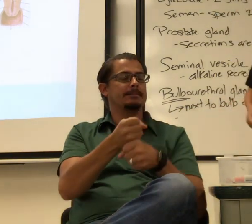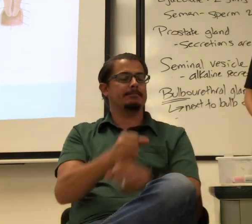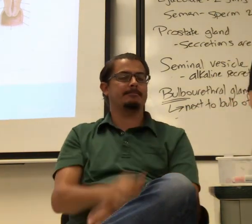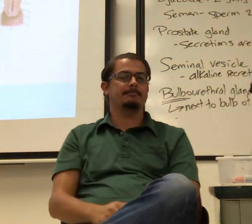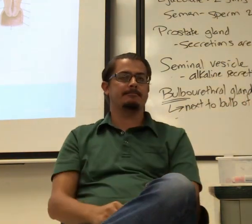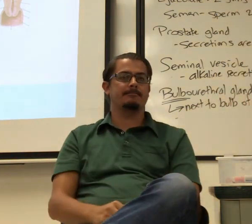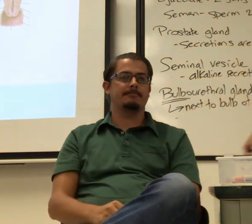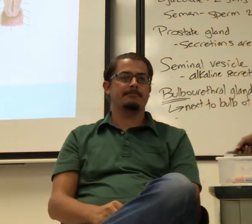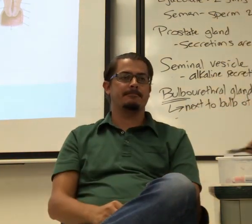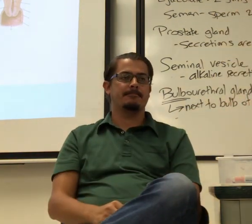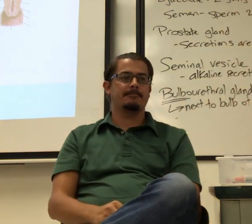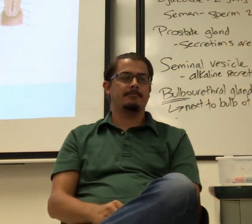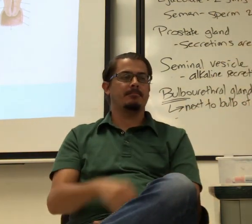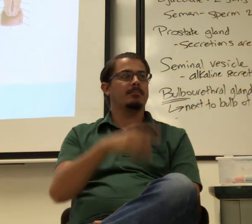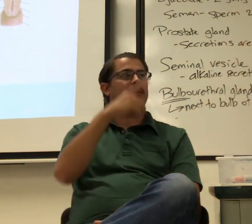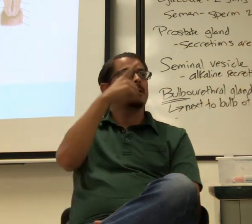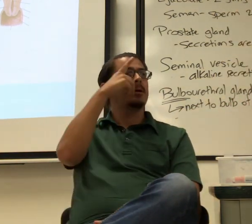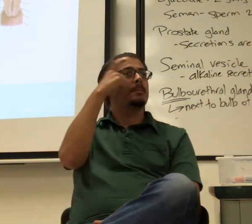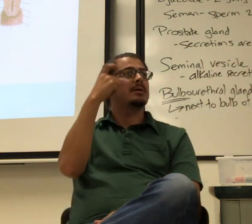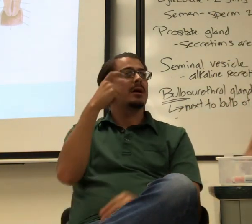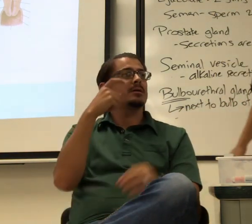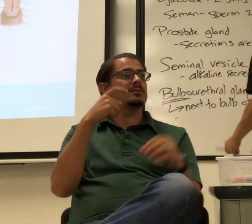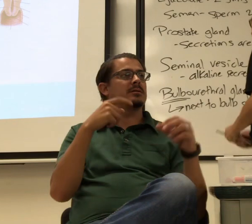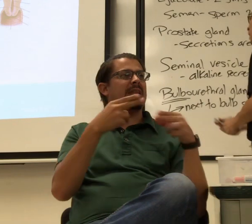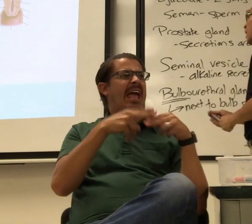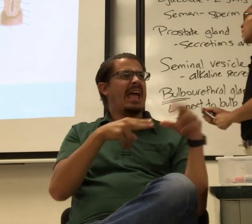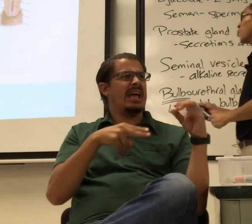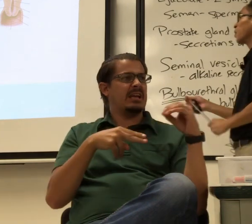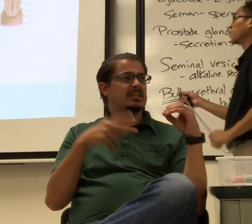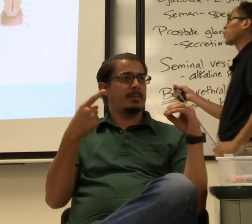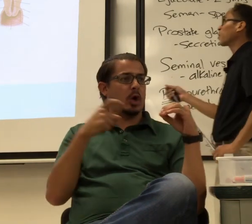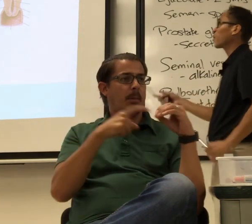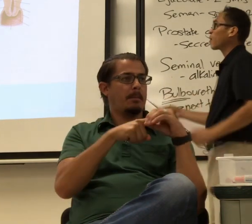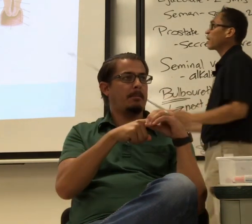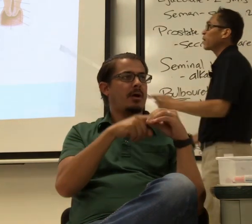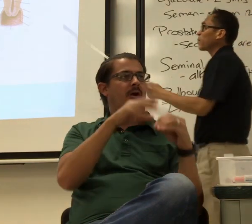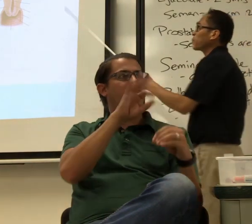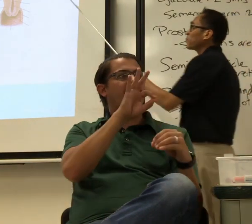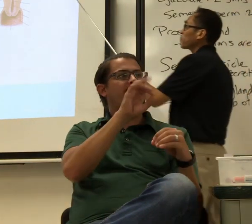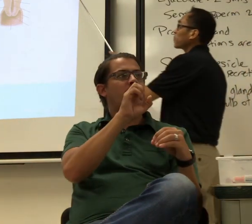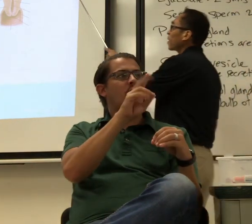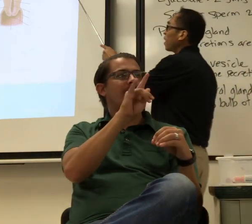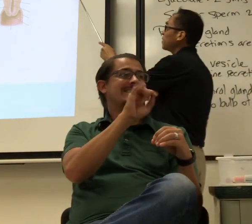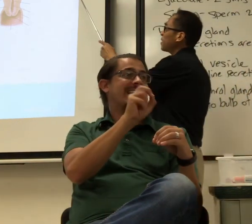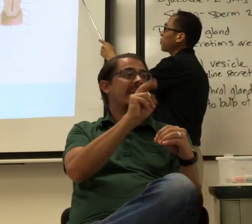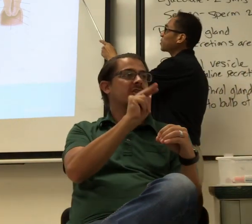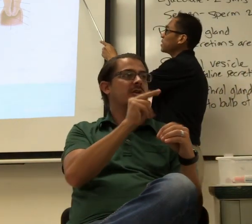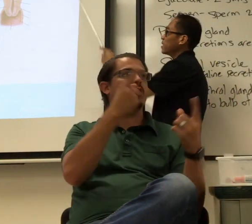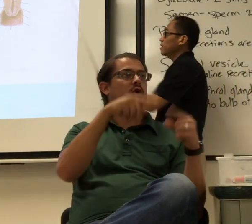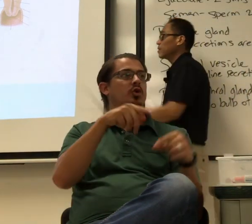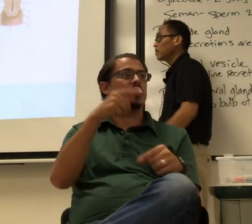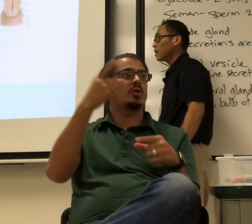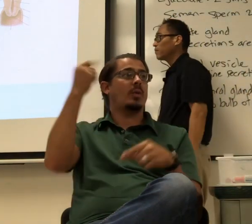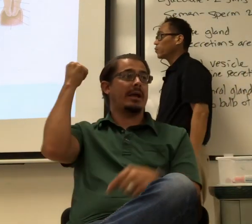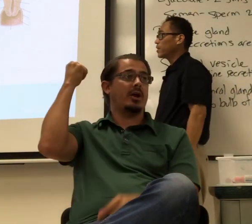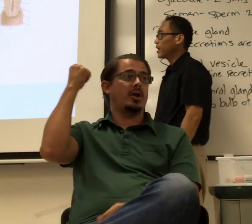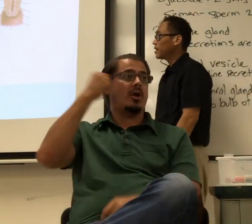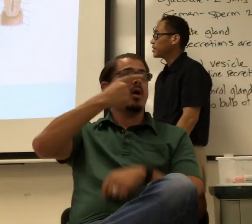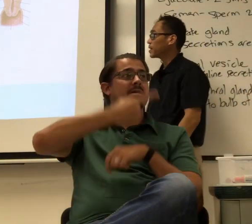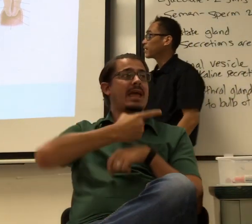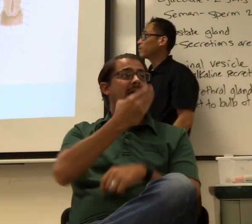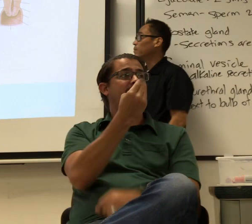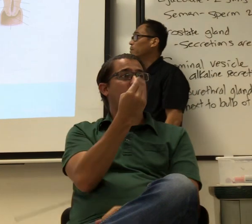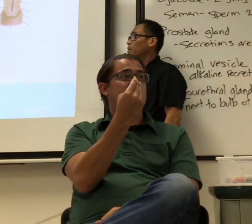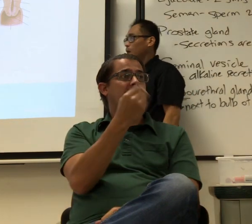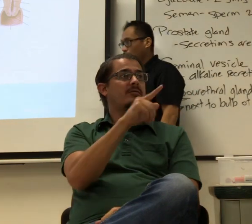Because fertilization, sperm and egg, will occur right here. On day 14 of a